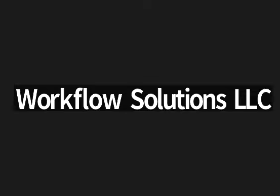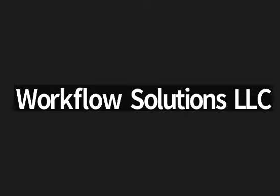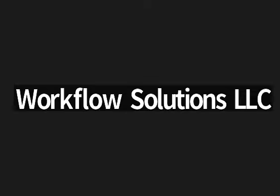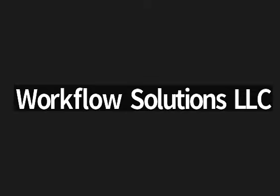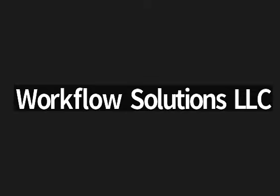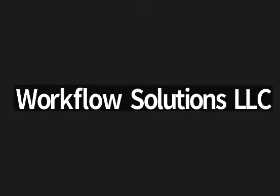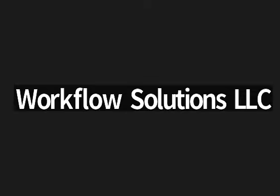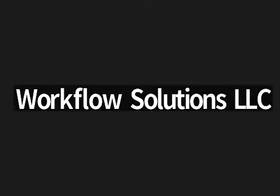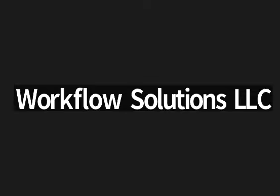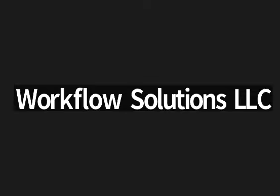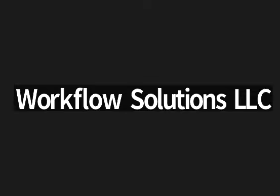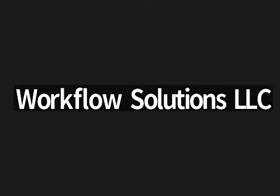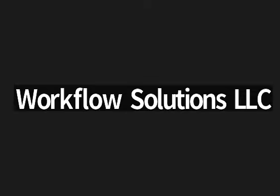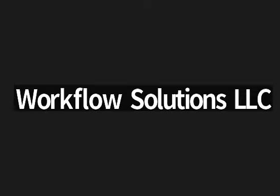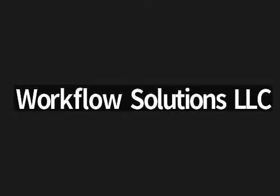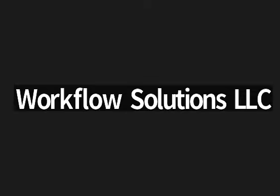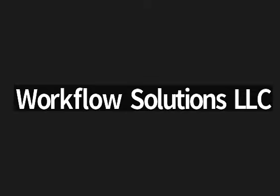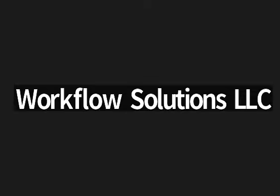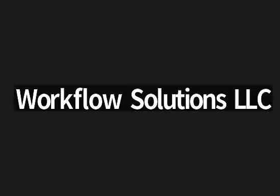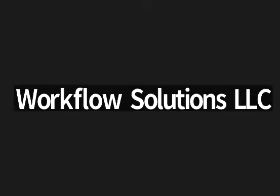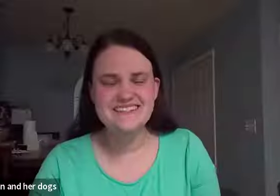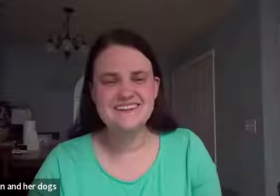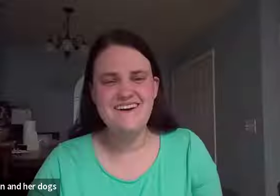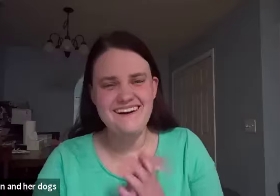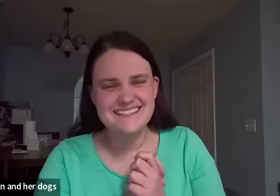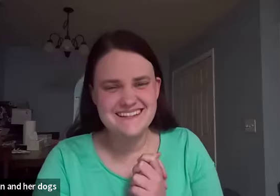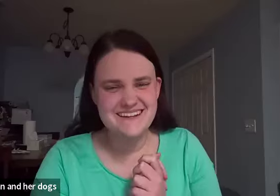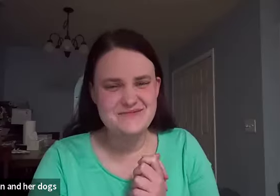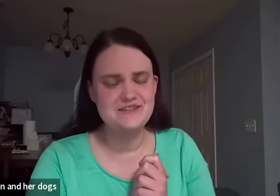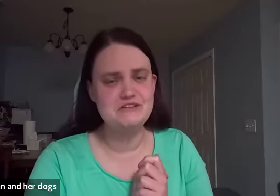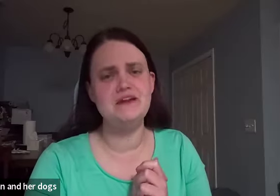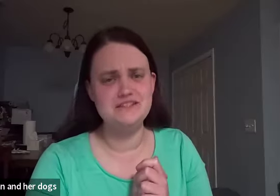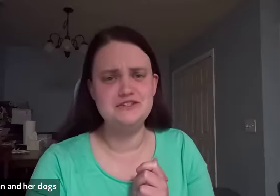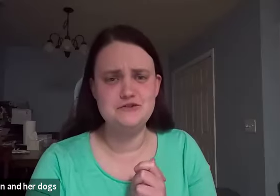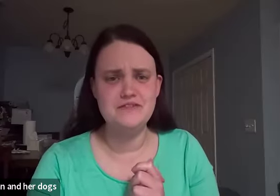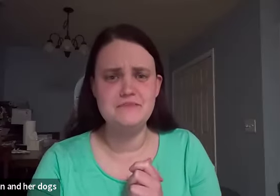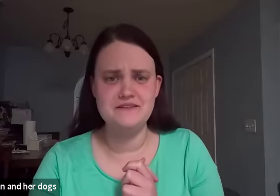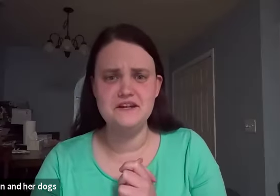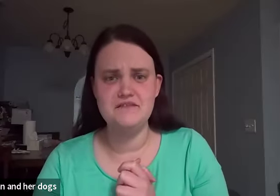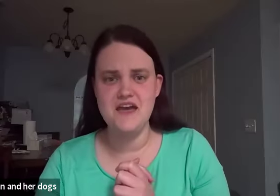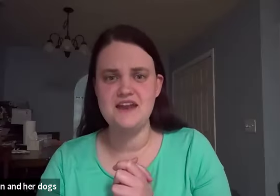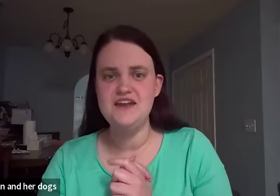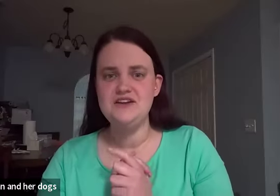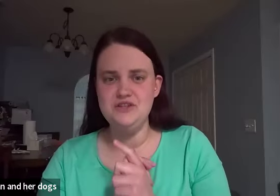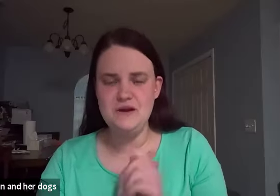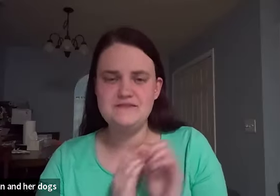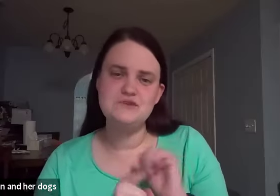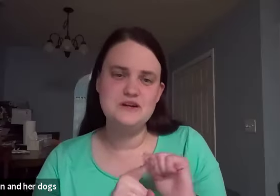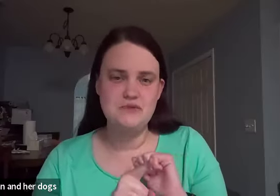I just don't want you to think we're all ignoring. oh no, that's so awesome. That's awesome. And also you got the benefit of that. You have someone you can